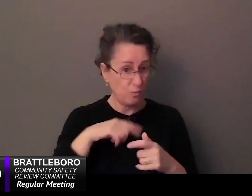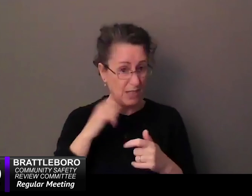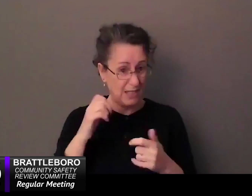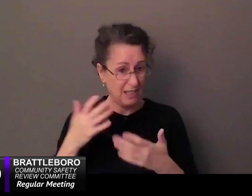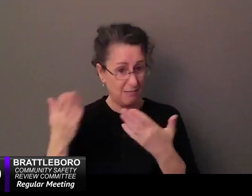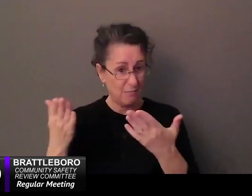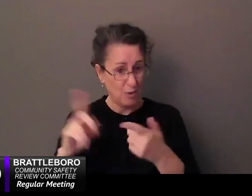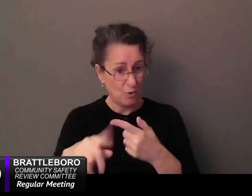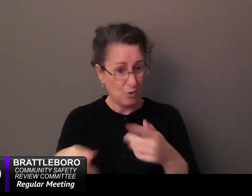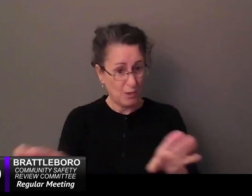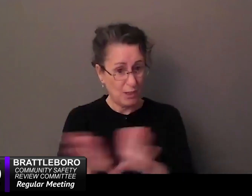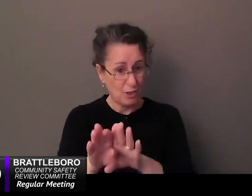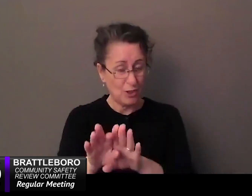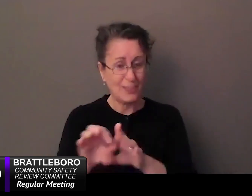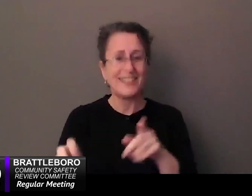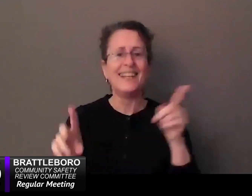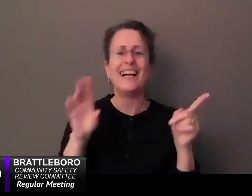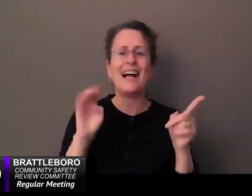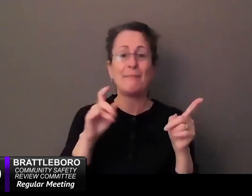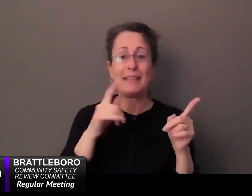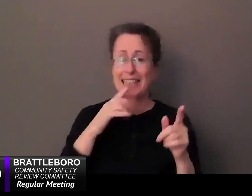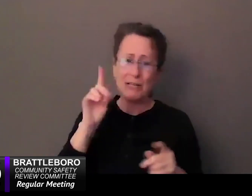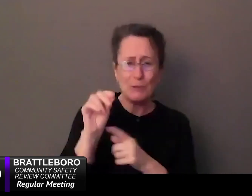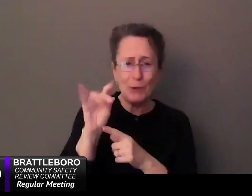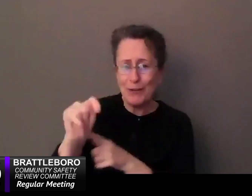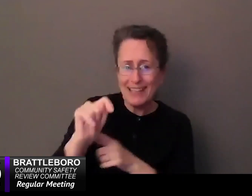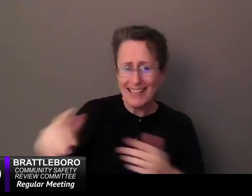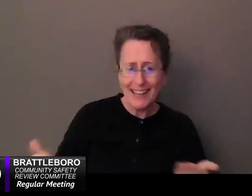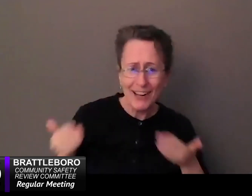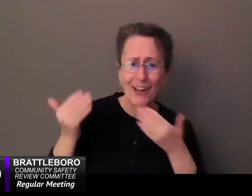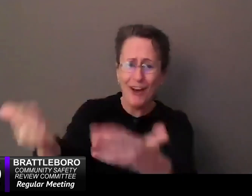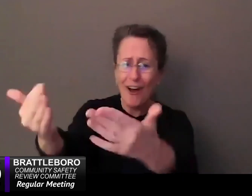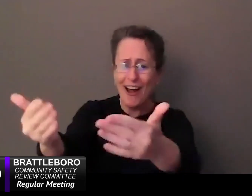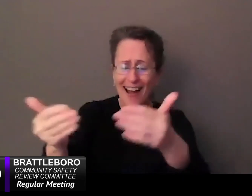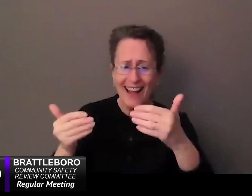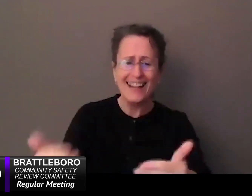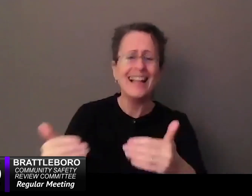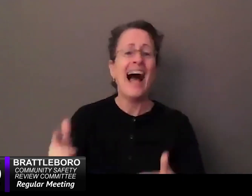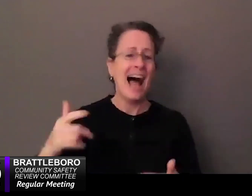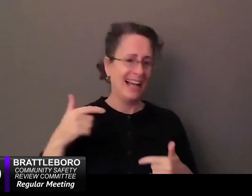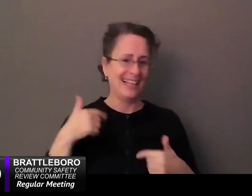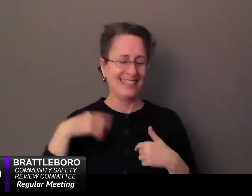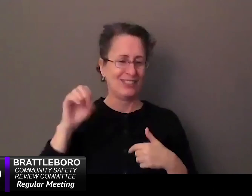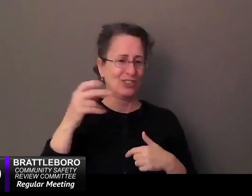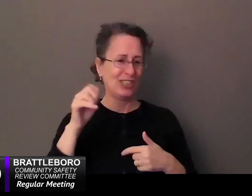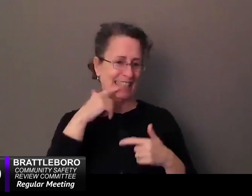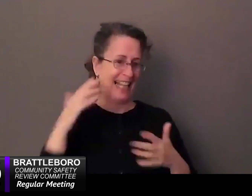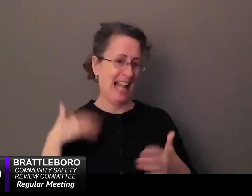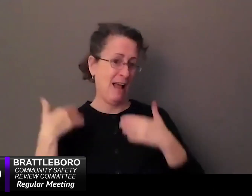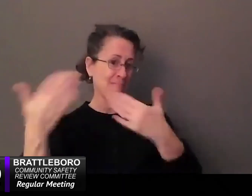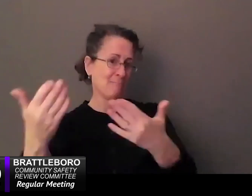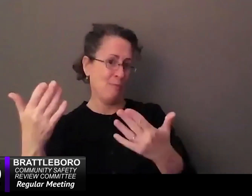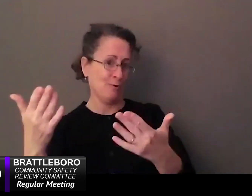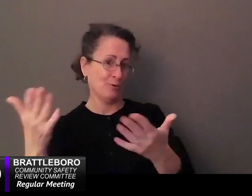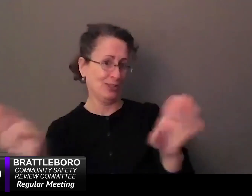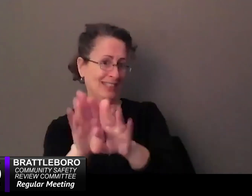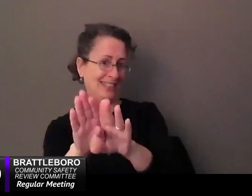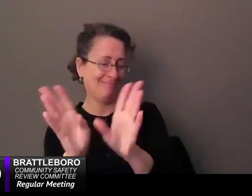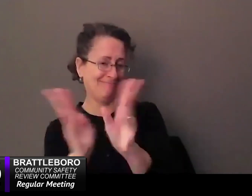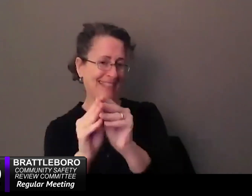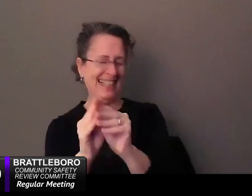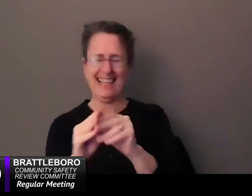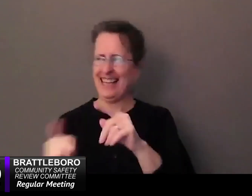to adjourn? Let's do it. I motion that we adjourn. I don't think you're on the committee. I don't think you can motion anything.